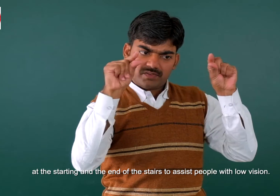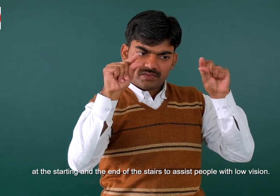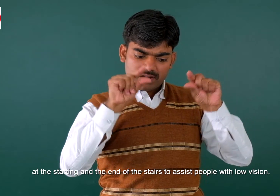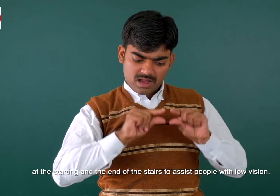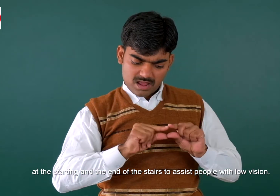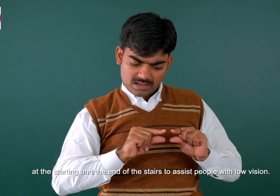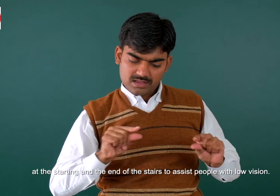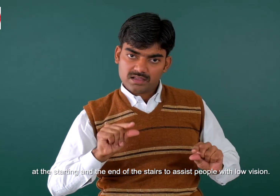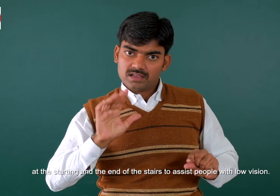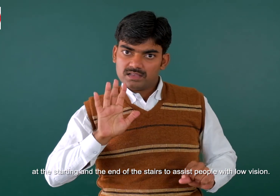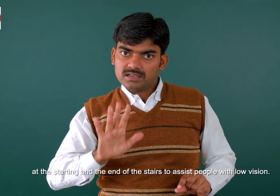with low vision.